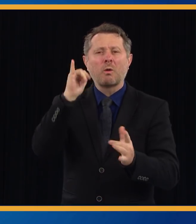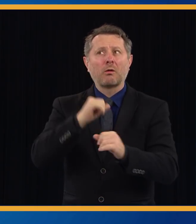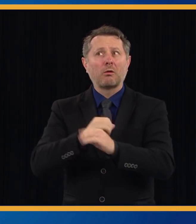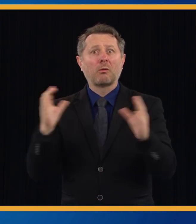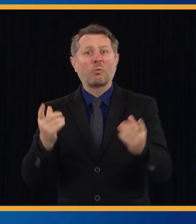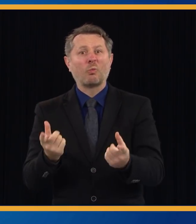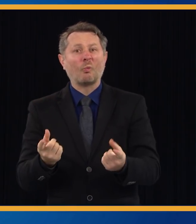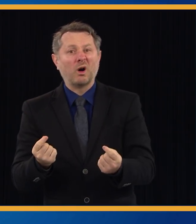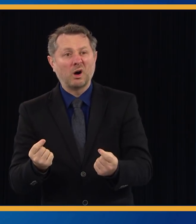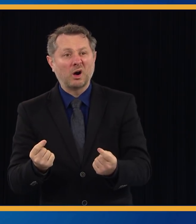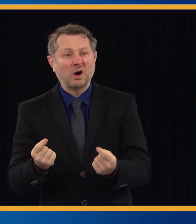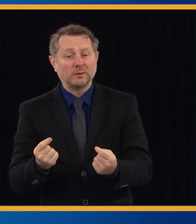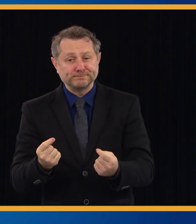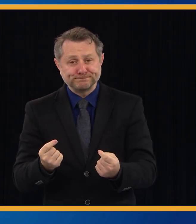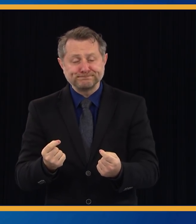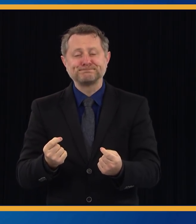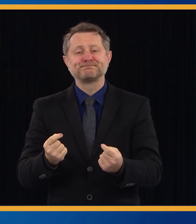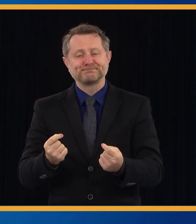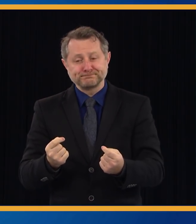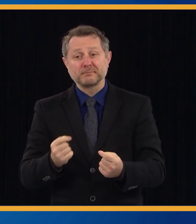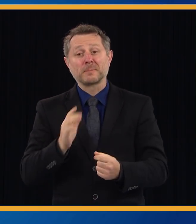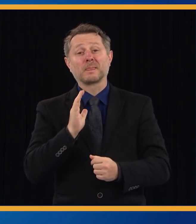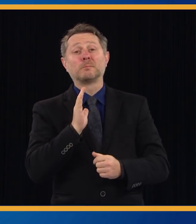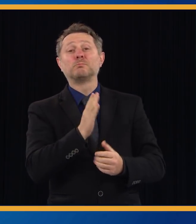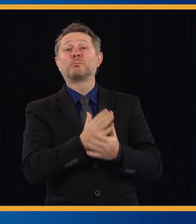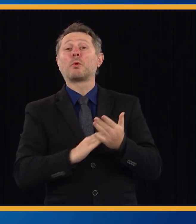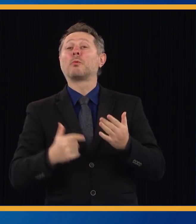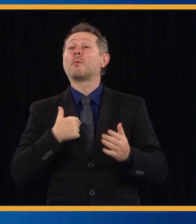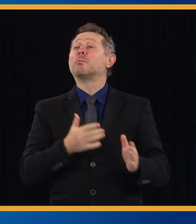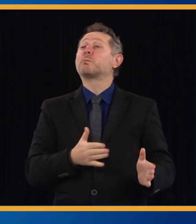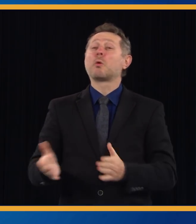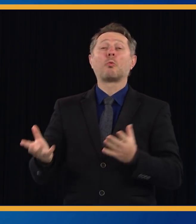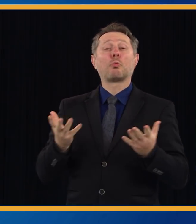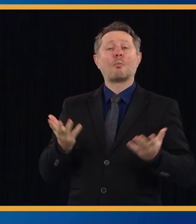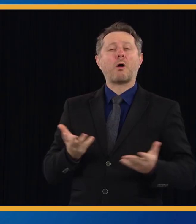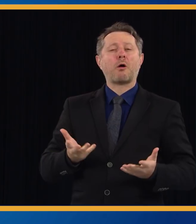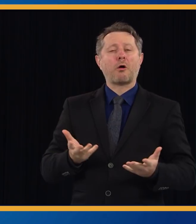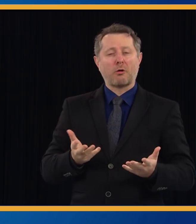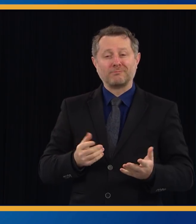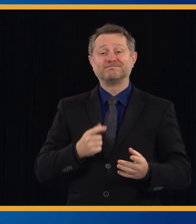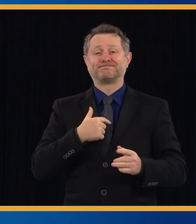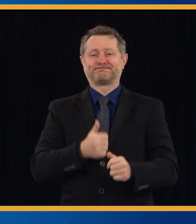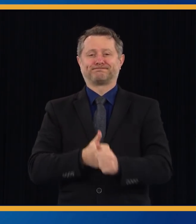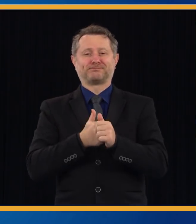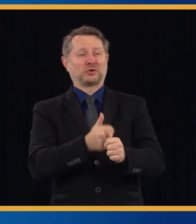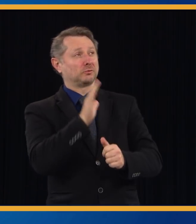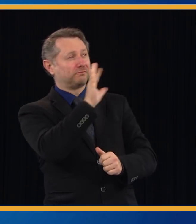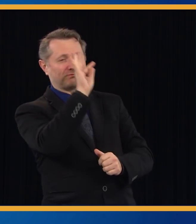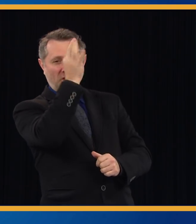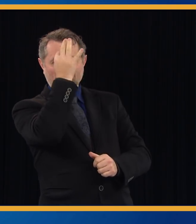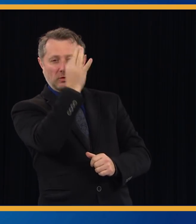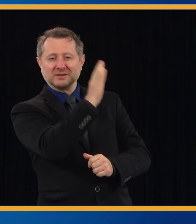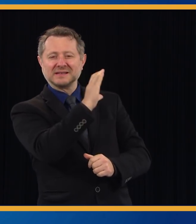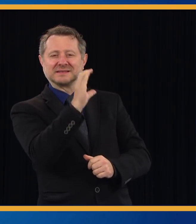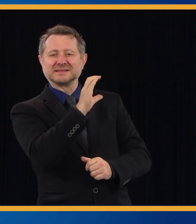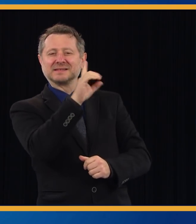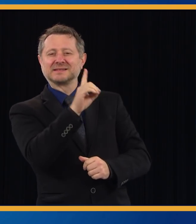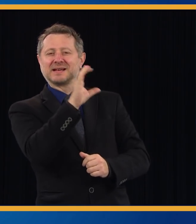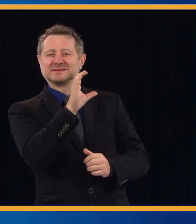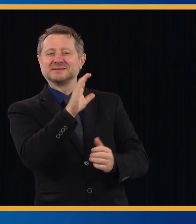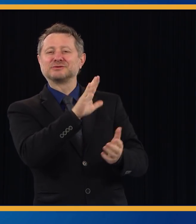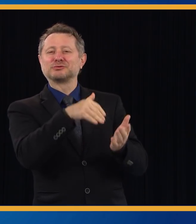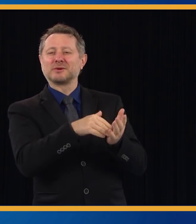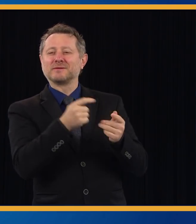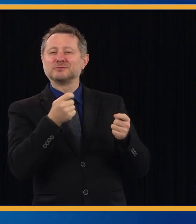on the bones of what we're talking about so people understand. The federal guidance from the CDC is that before you